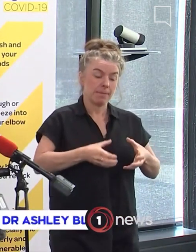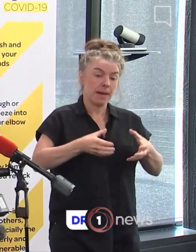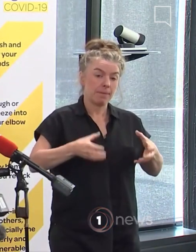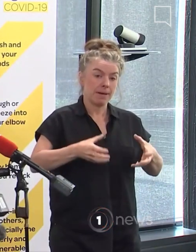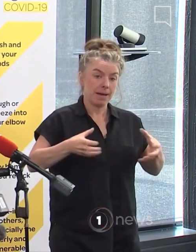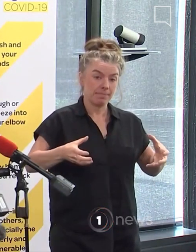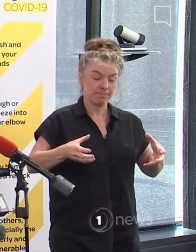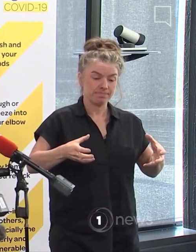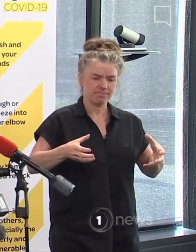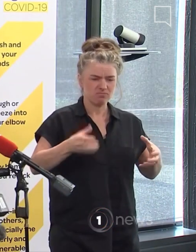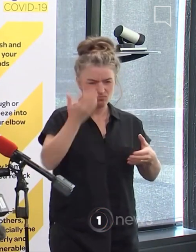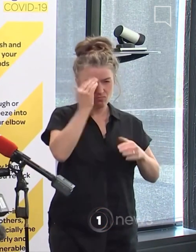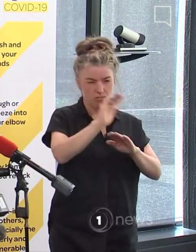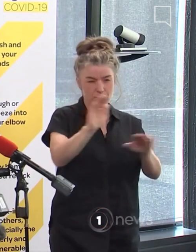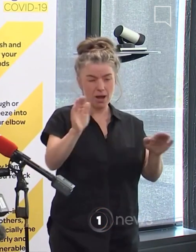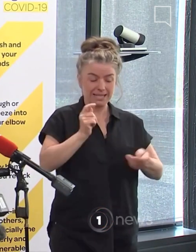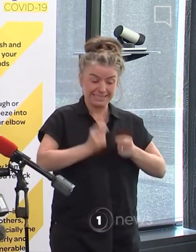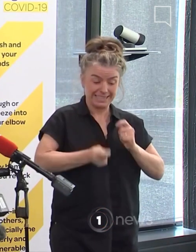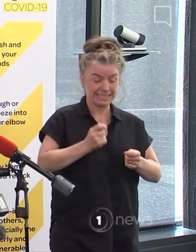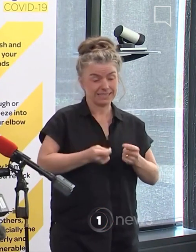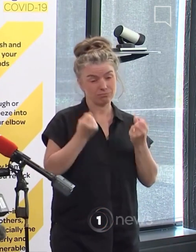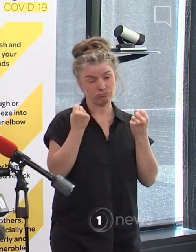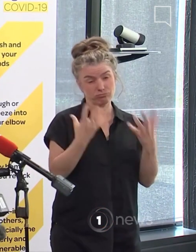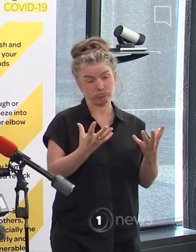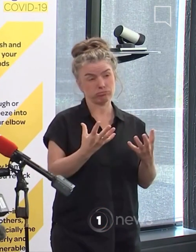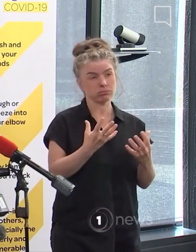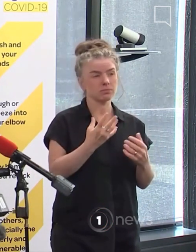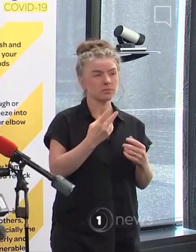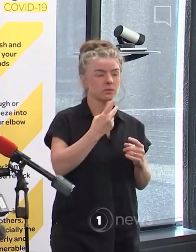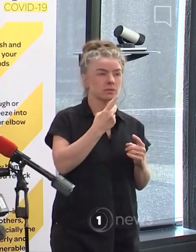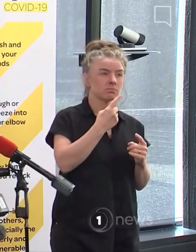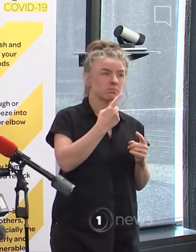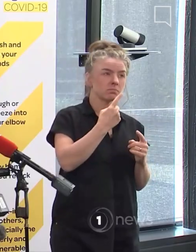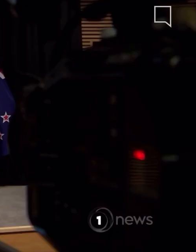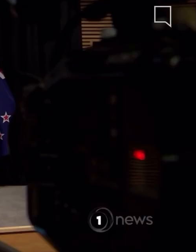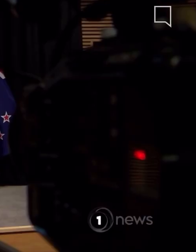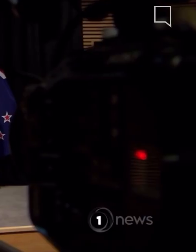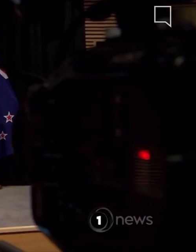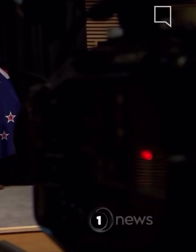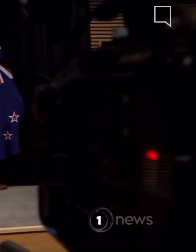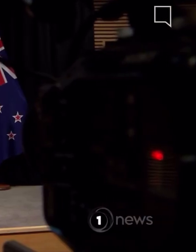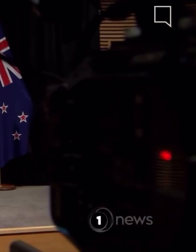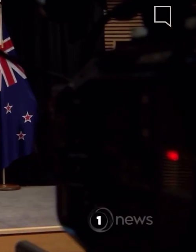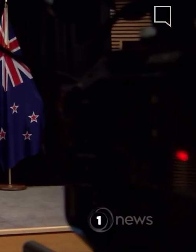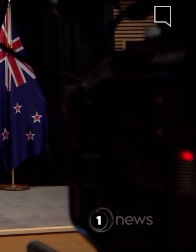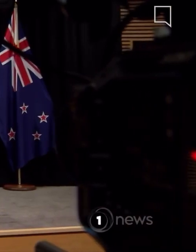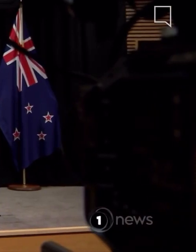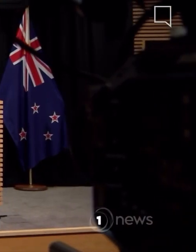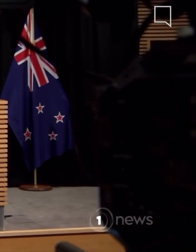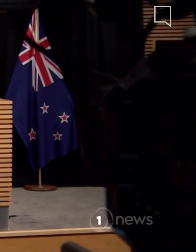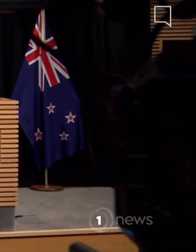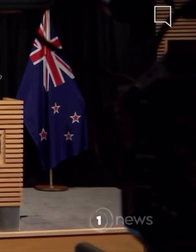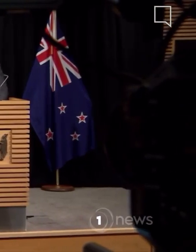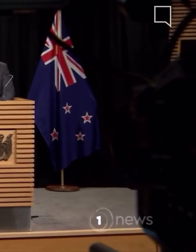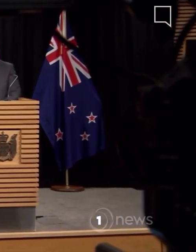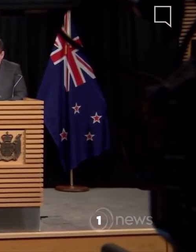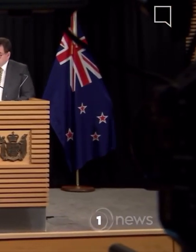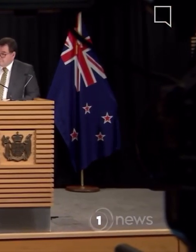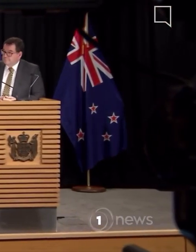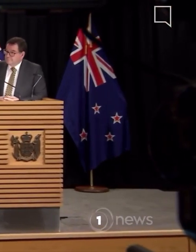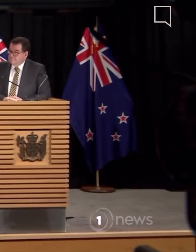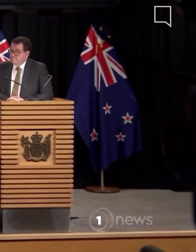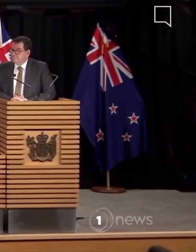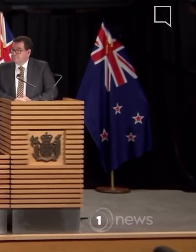of testing now, you know, between 1,200 and 1,500 or 1,100 and 1,500 tests a day. The government topped up its package for business. It's